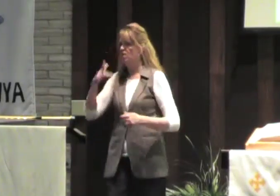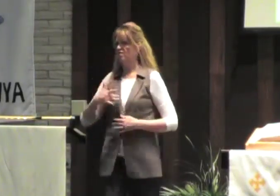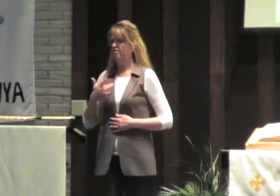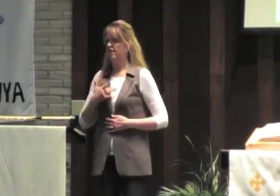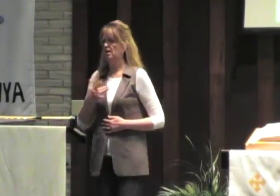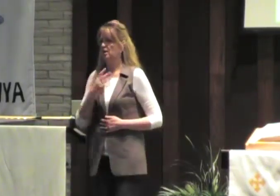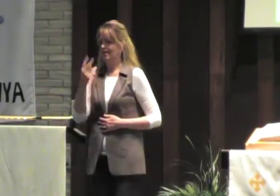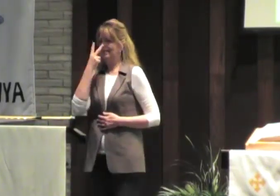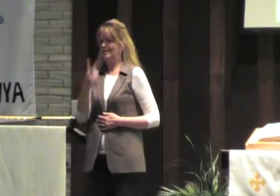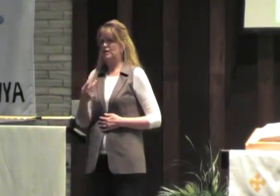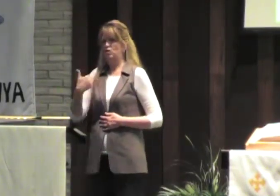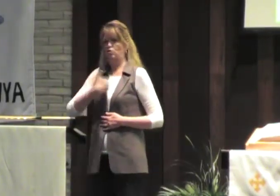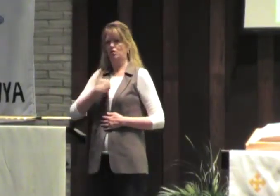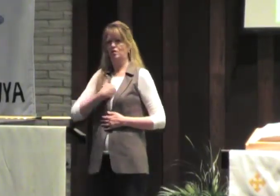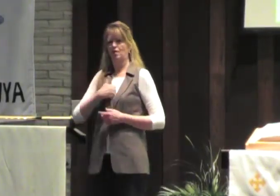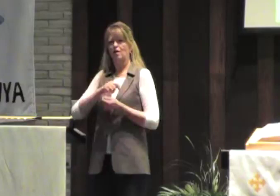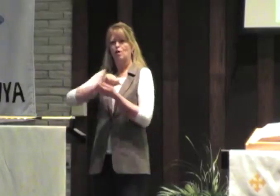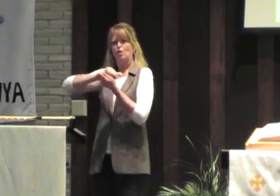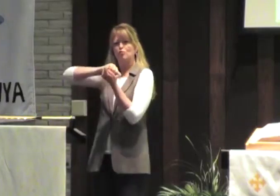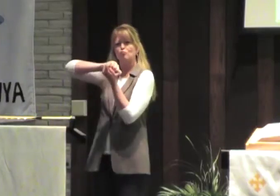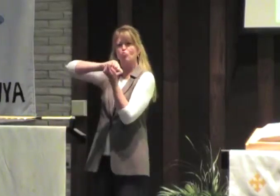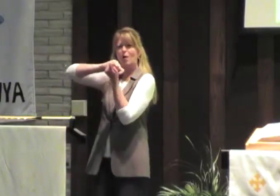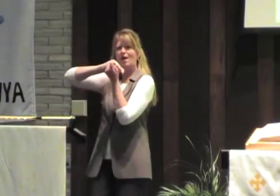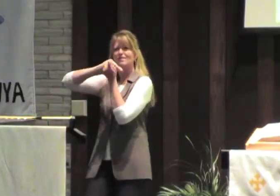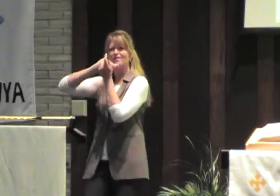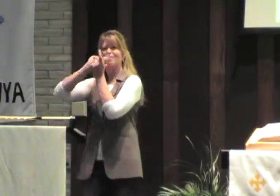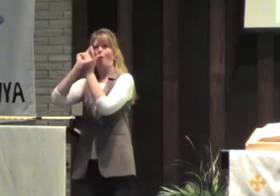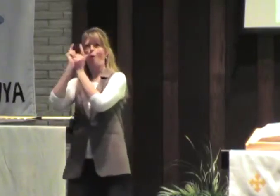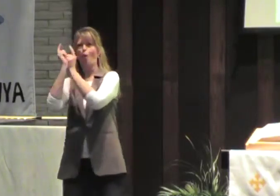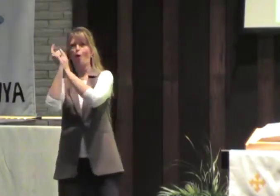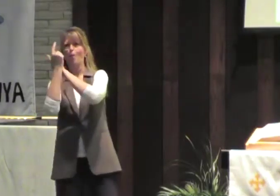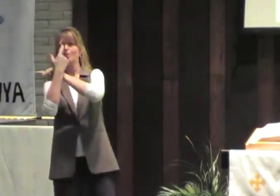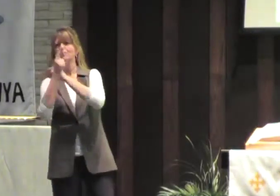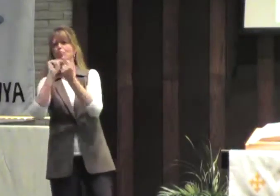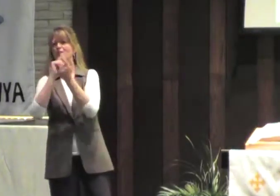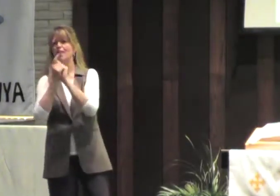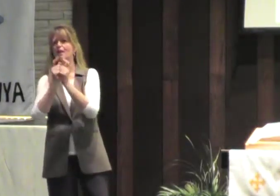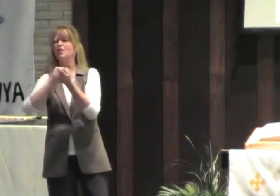deep. Now we see ourselves changing,